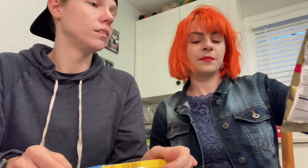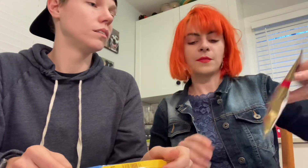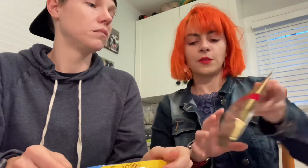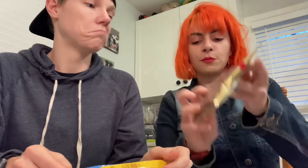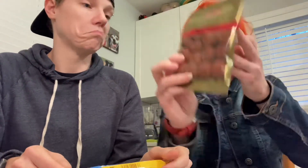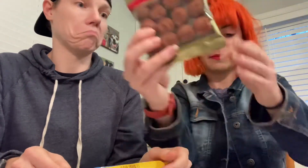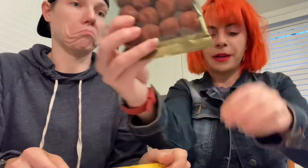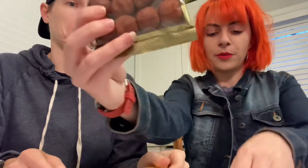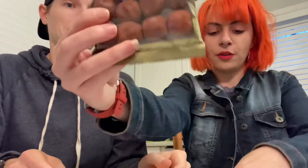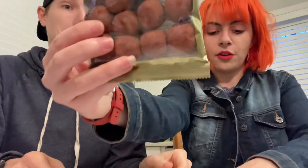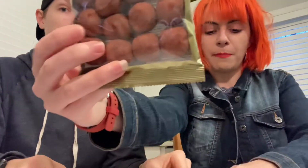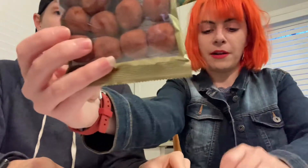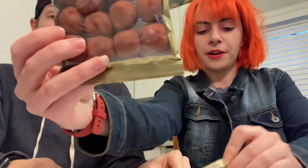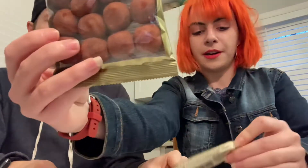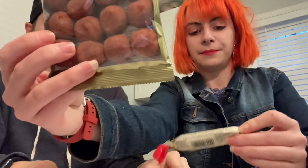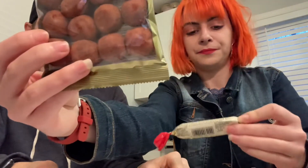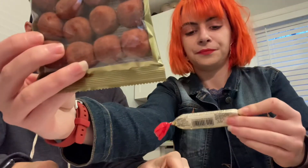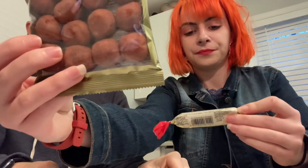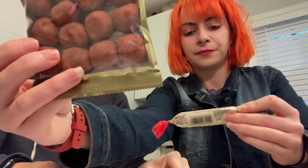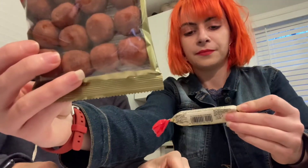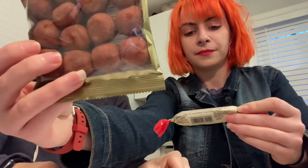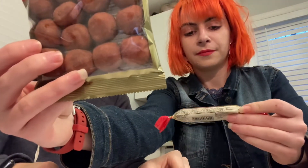Mm. There's marzipan with cocoa powder.